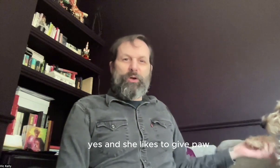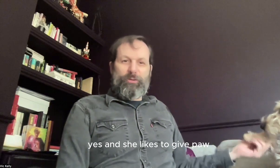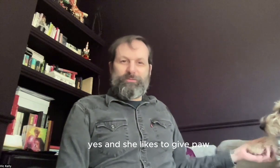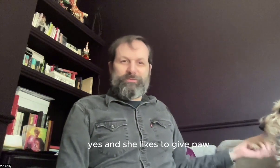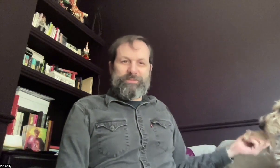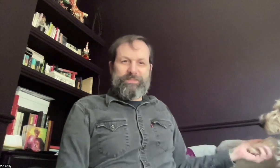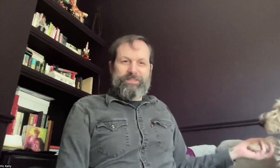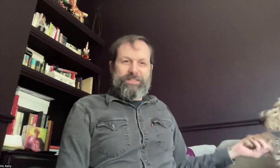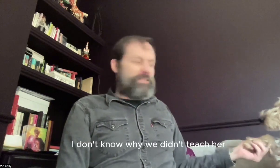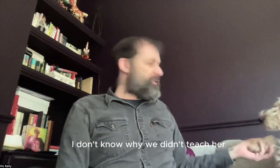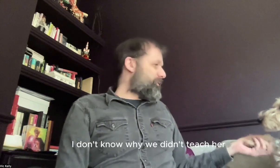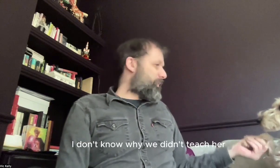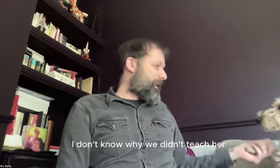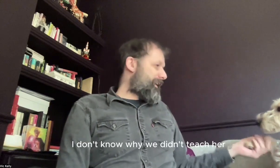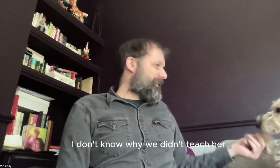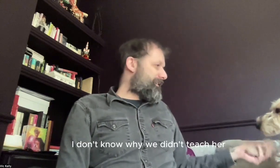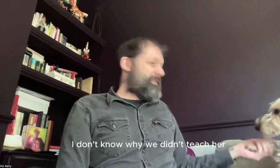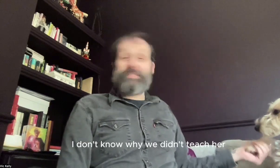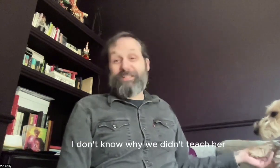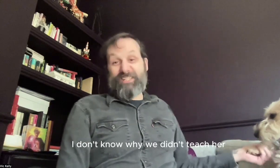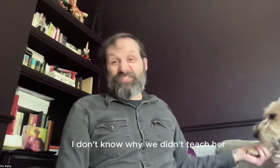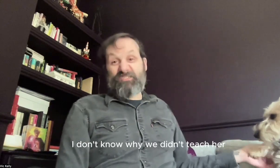paw. I don't know why. We didn't teach her.